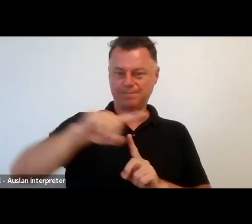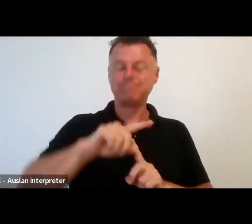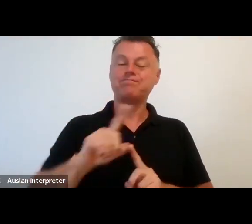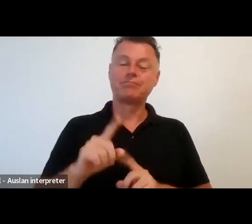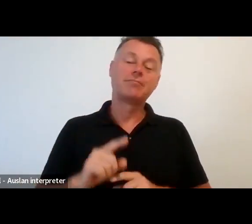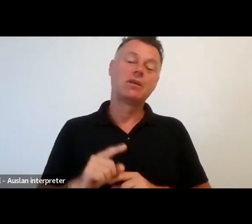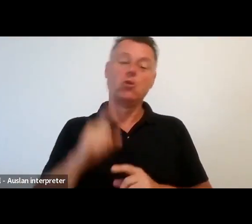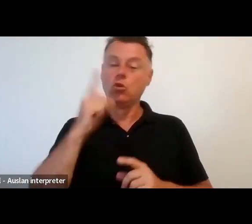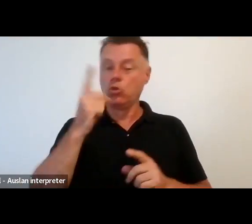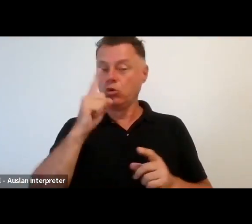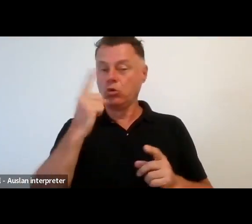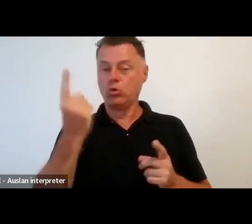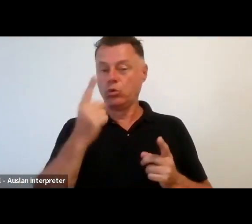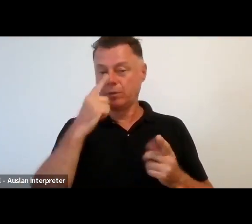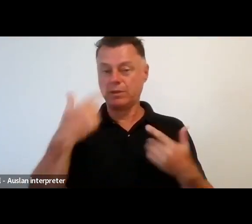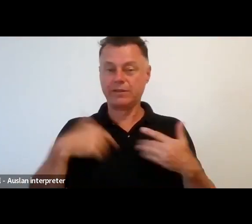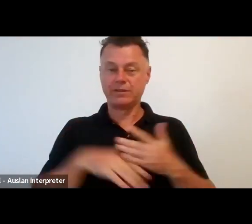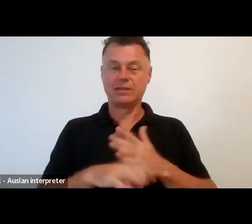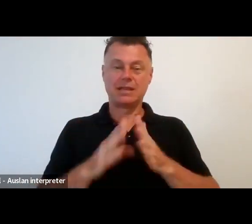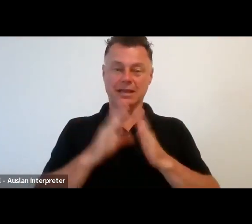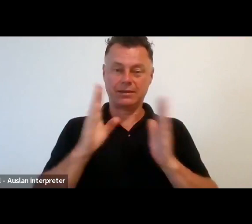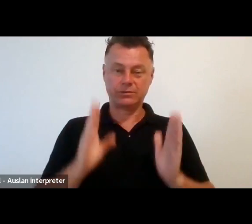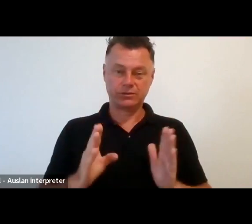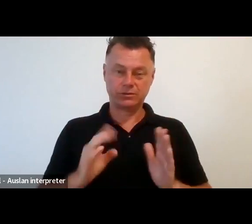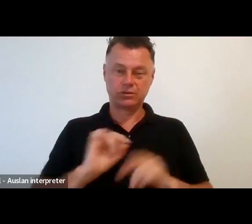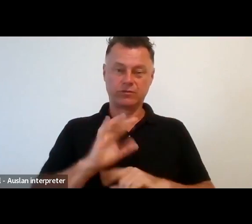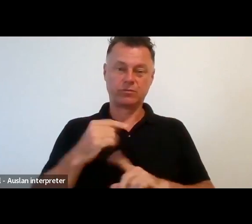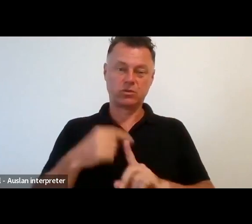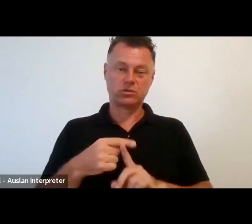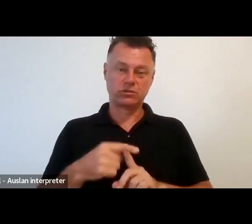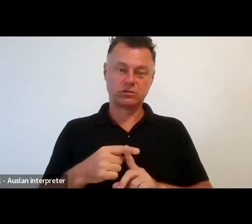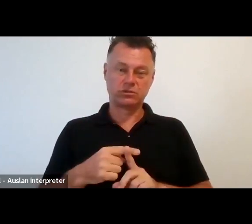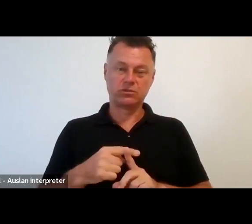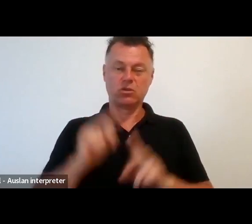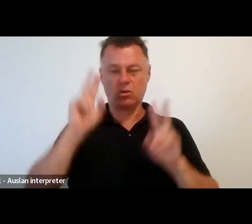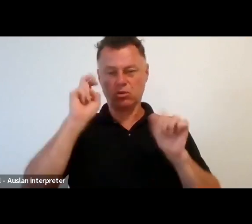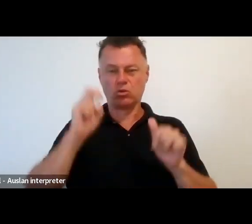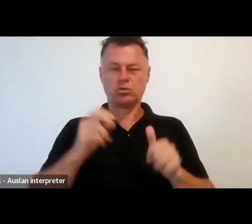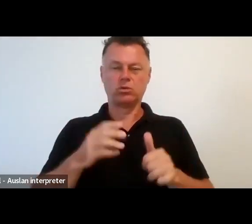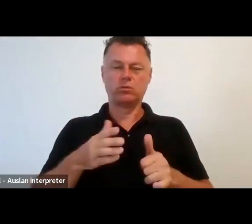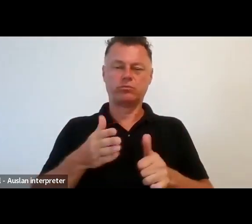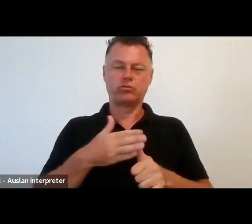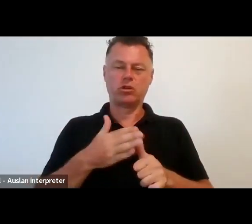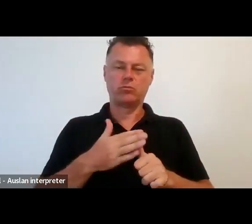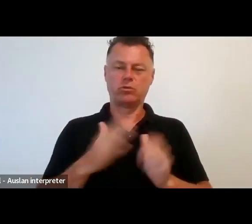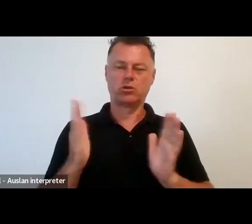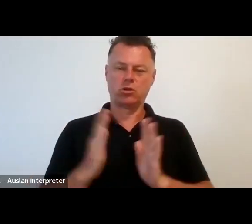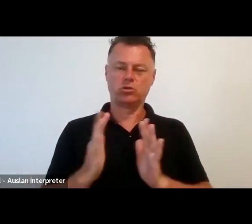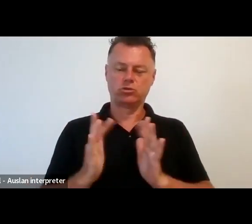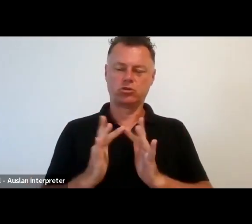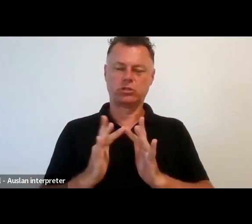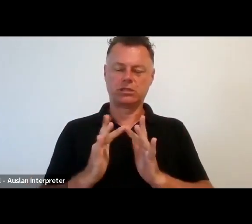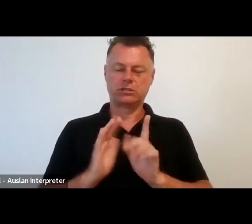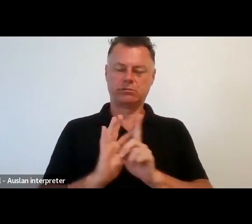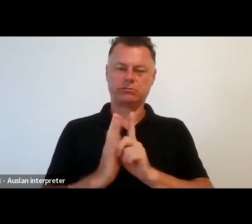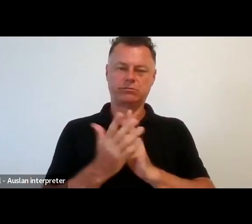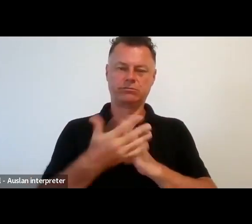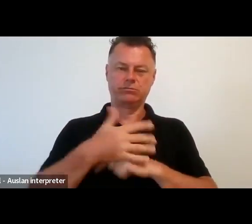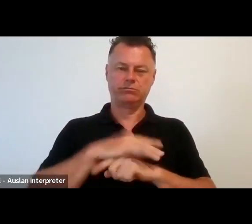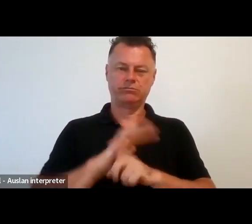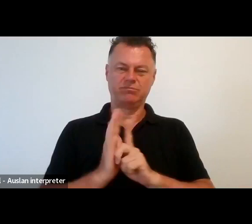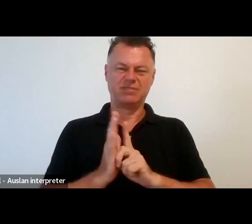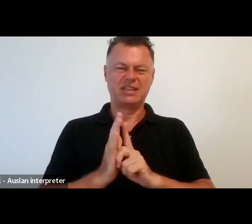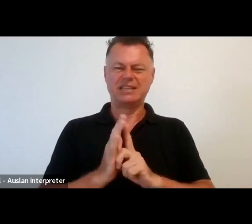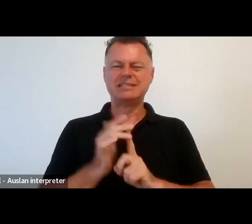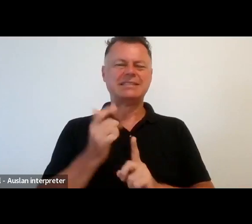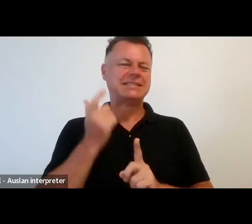house or household as a positive case are primary close contacts, and they are at very high risk for